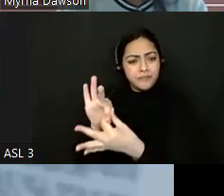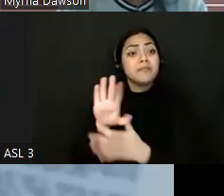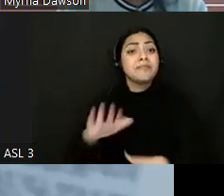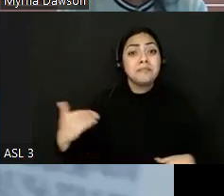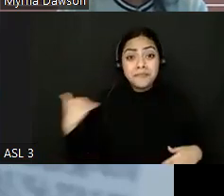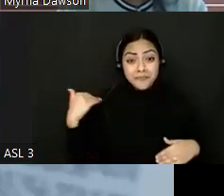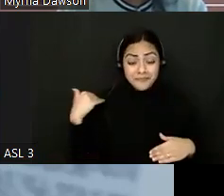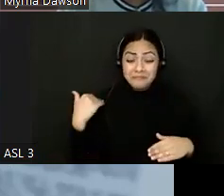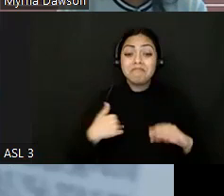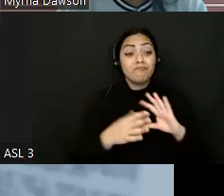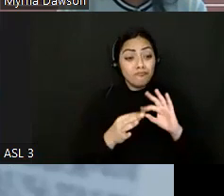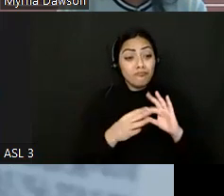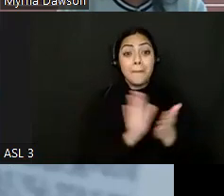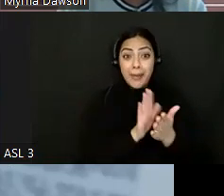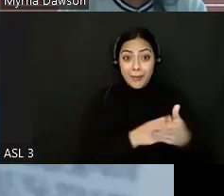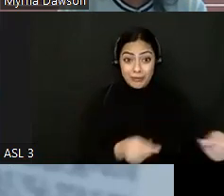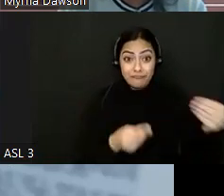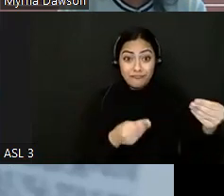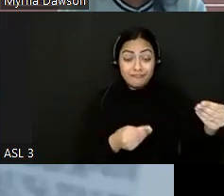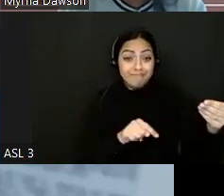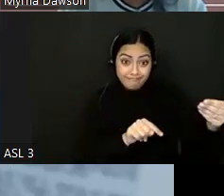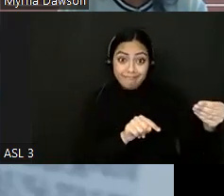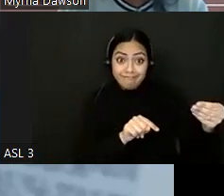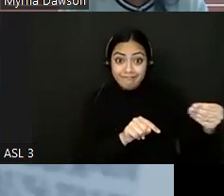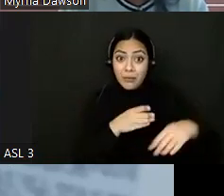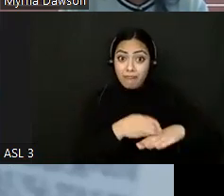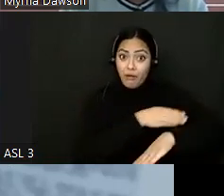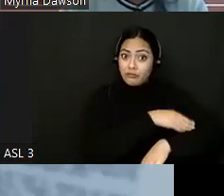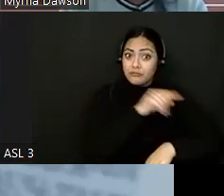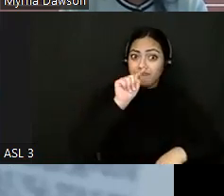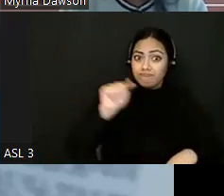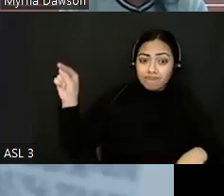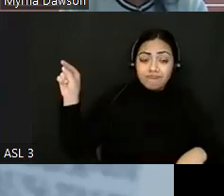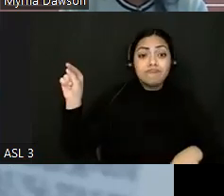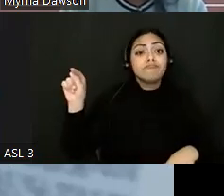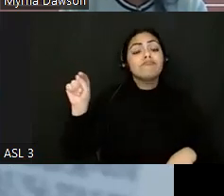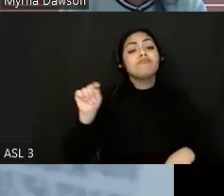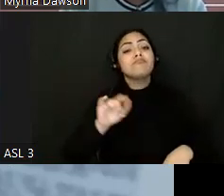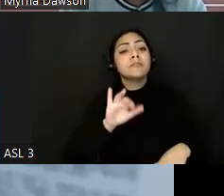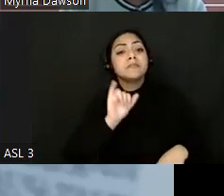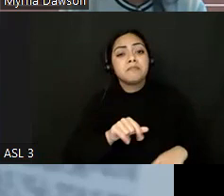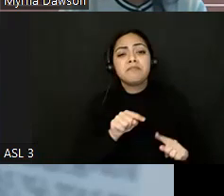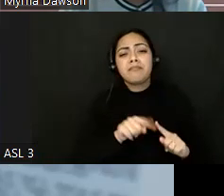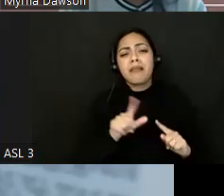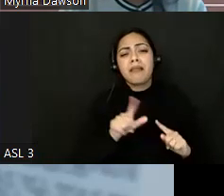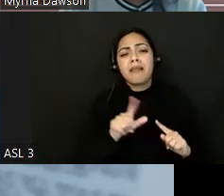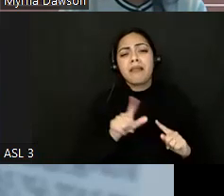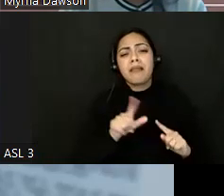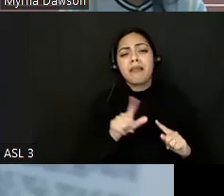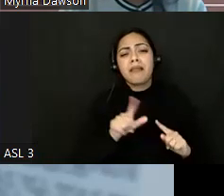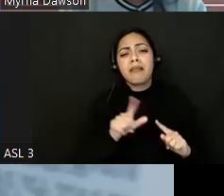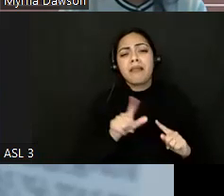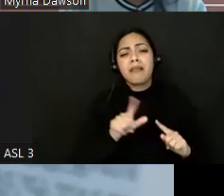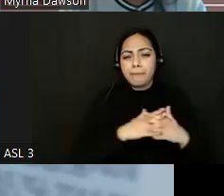been progress on paper, at least. In Latin America, with changes in governments over the period of